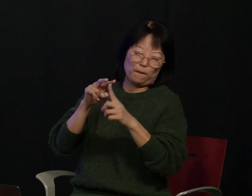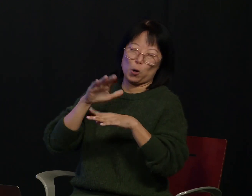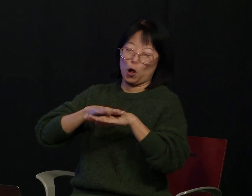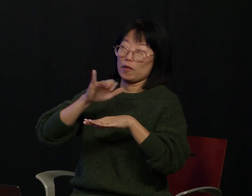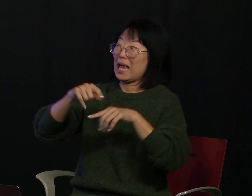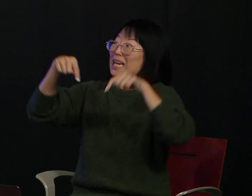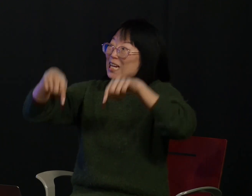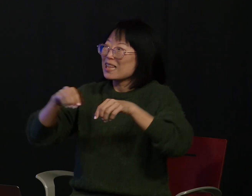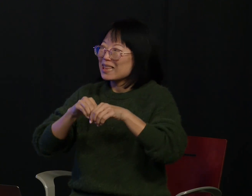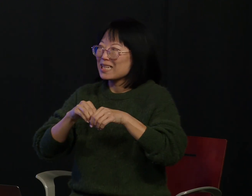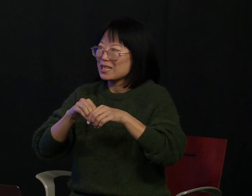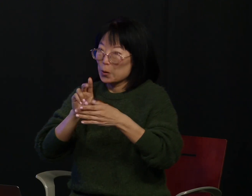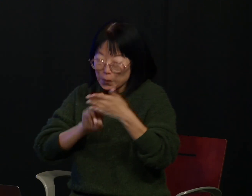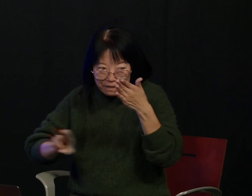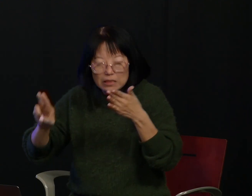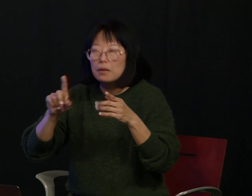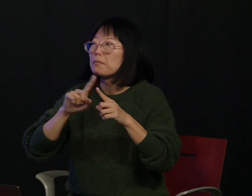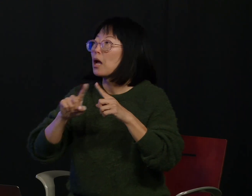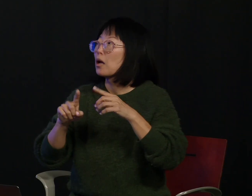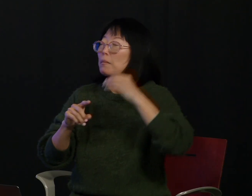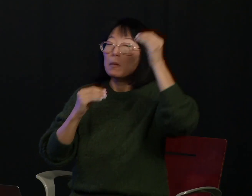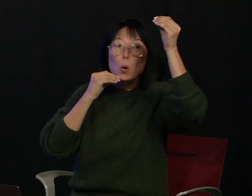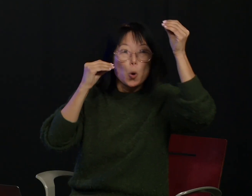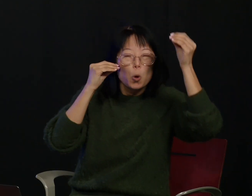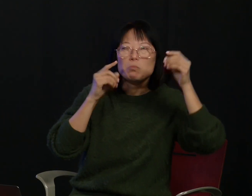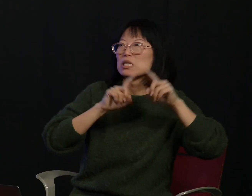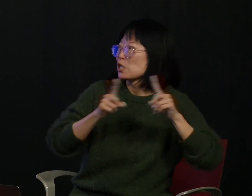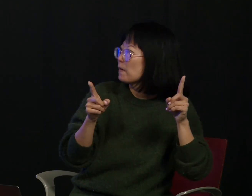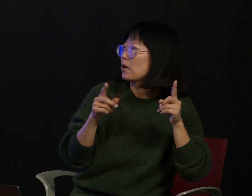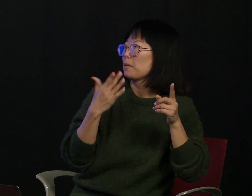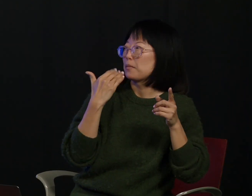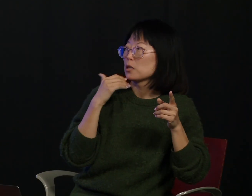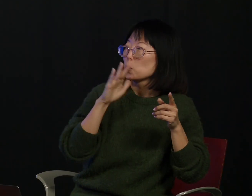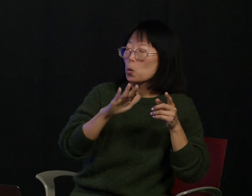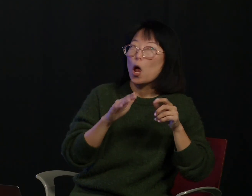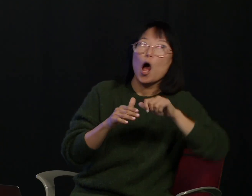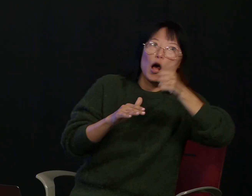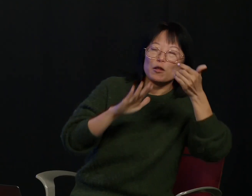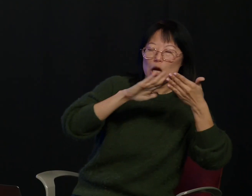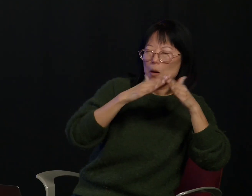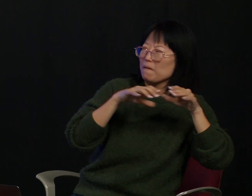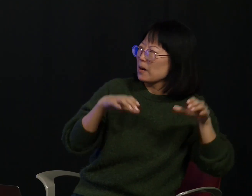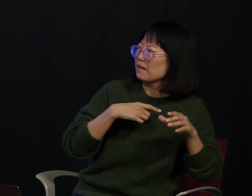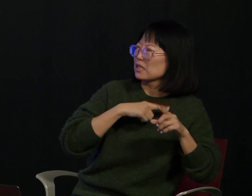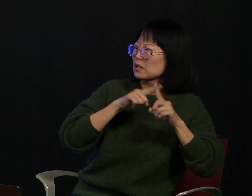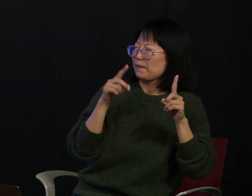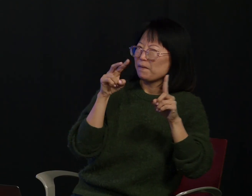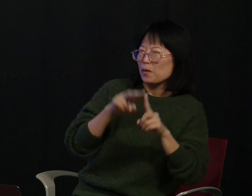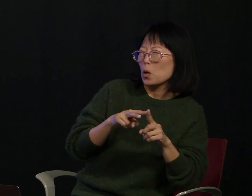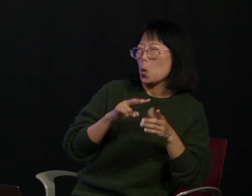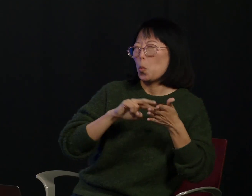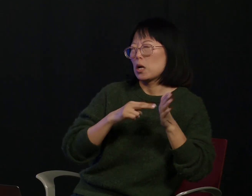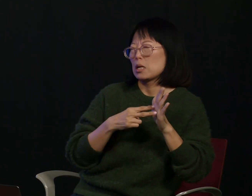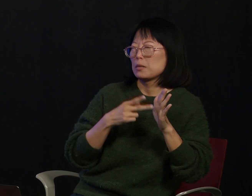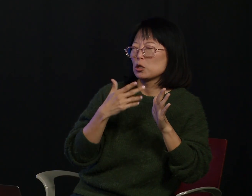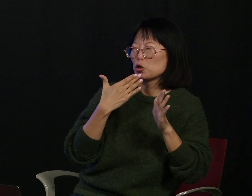has a particular view here at the university versus maybe other communities of practice or your home